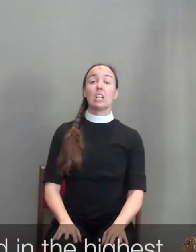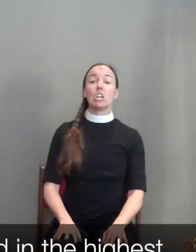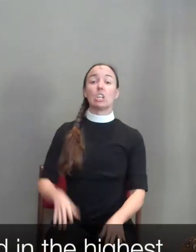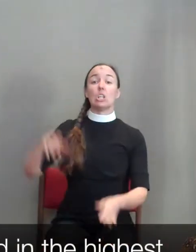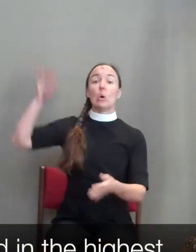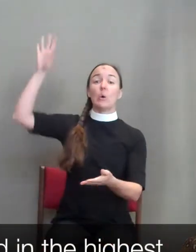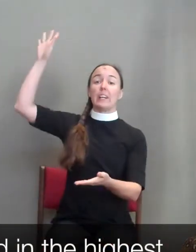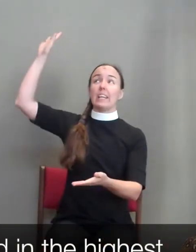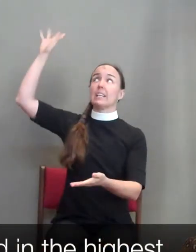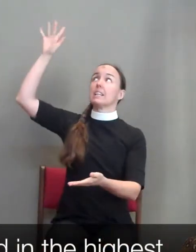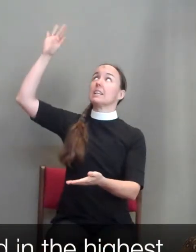Glory.